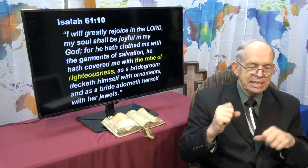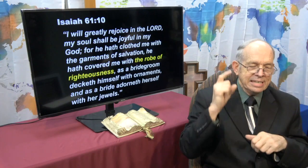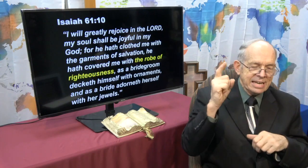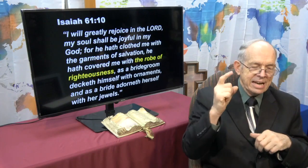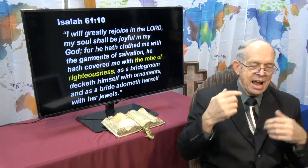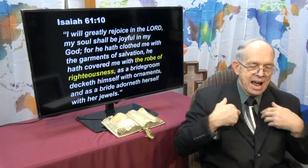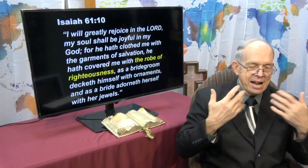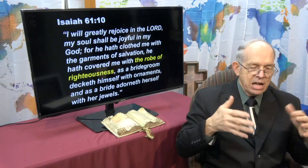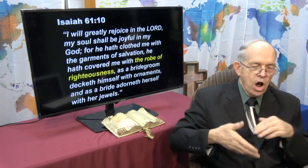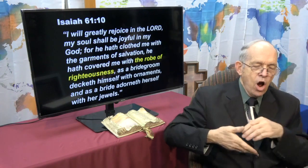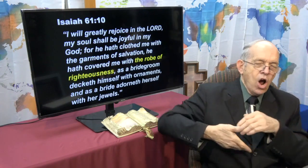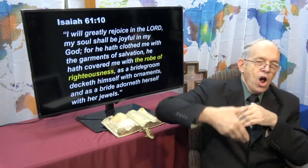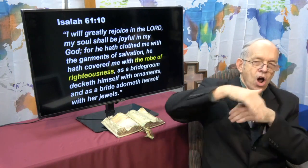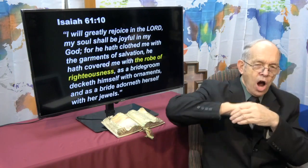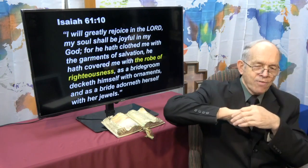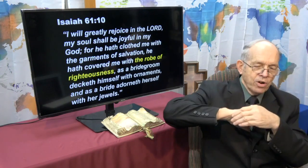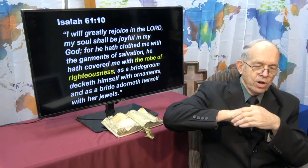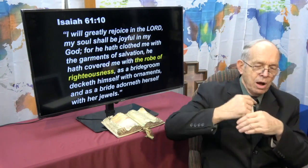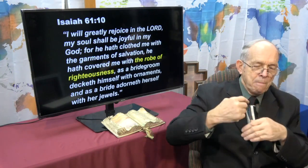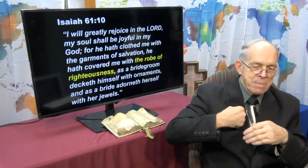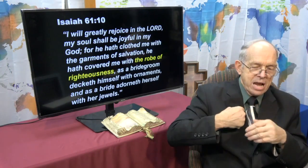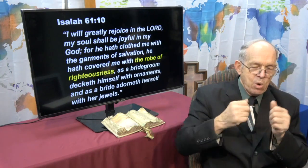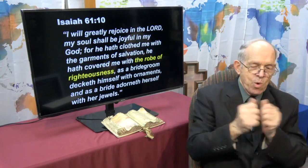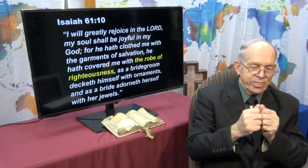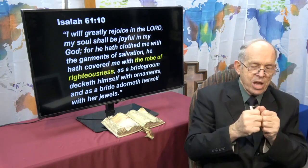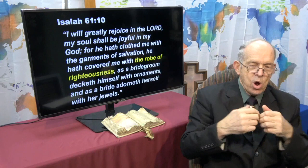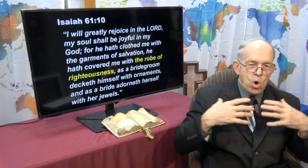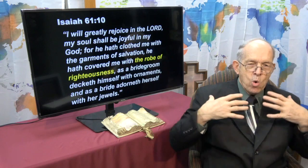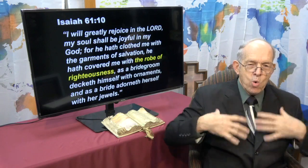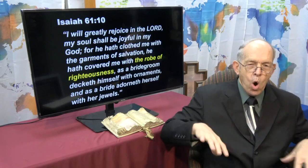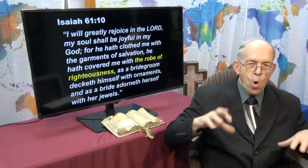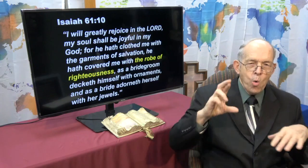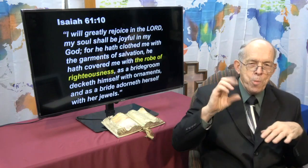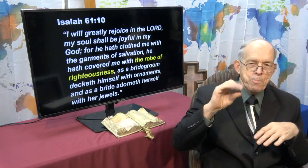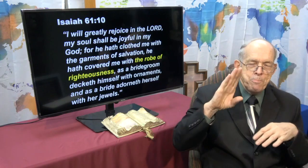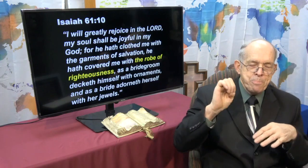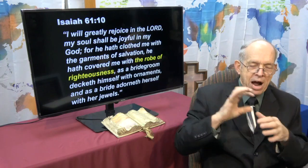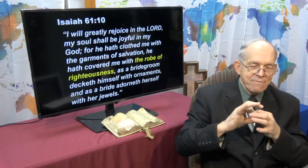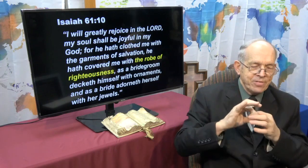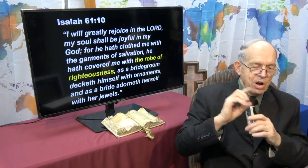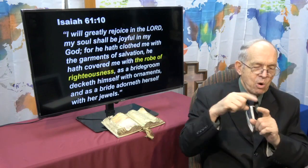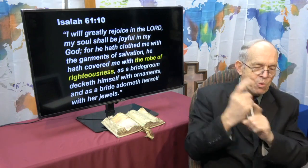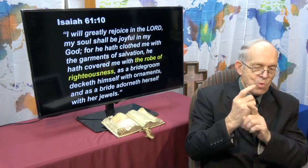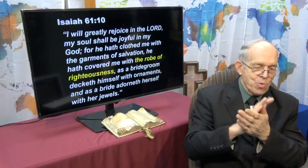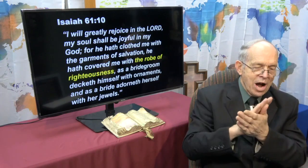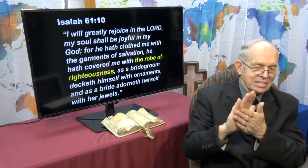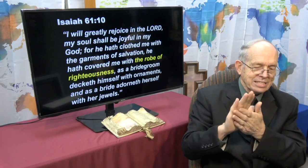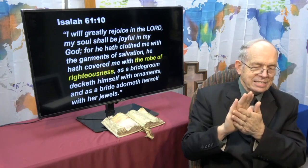He has covered me with the robe of